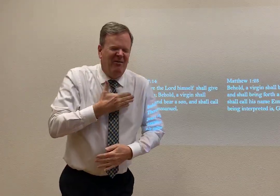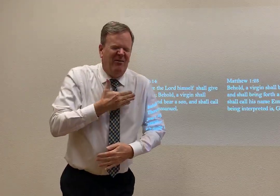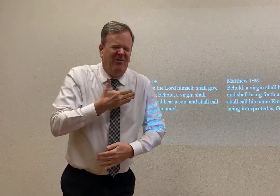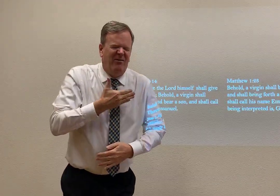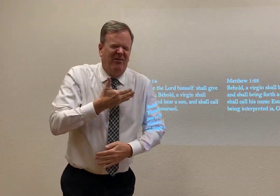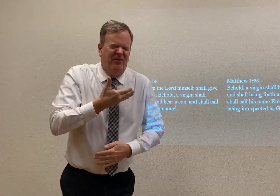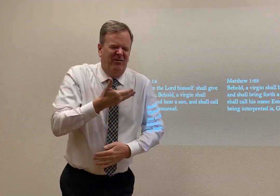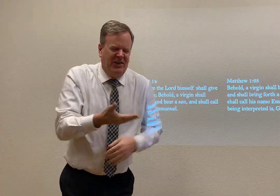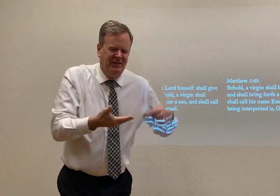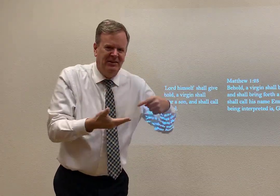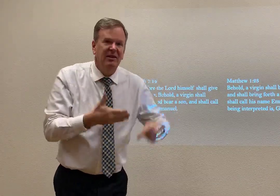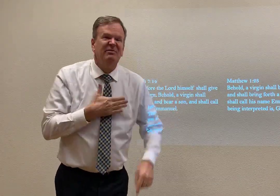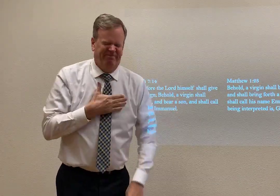And every tongue confess.